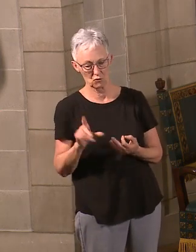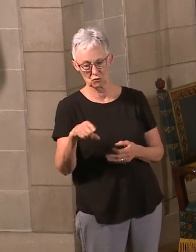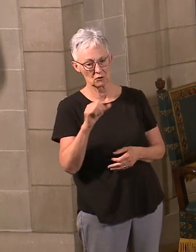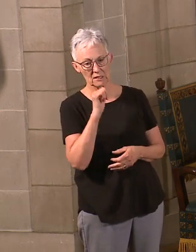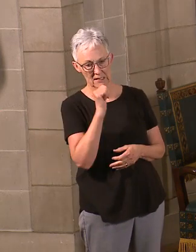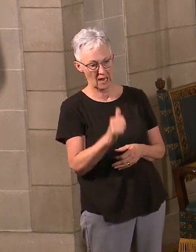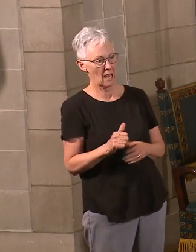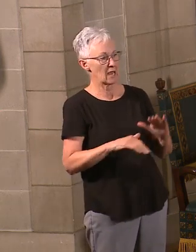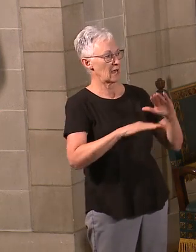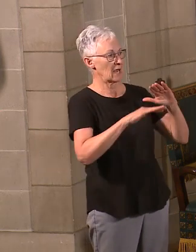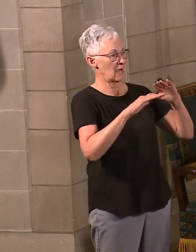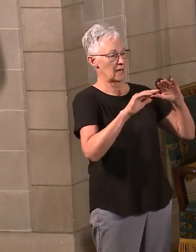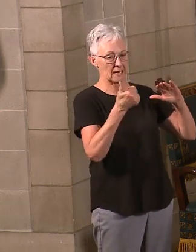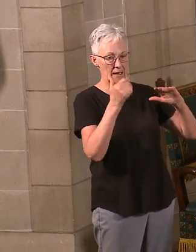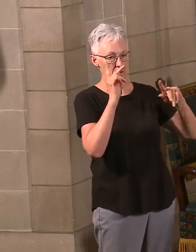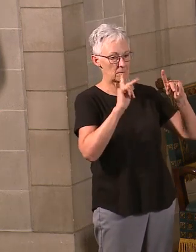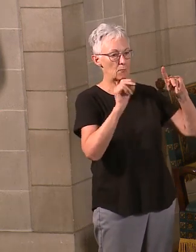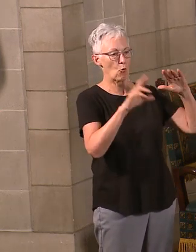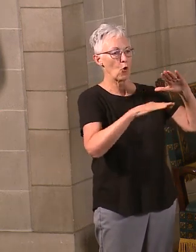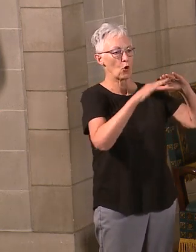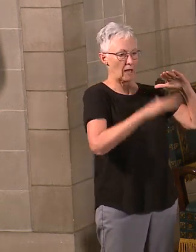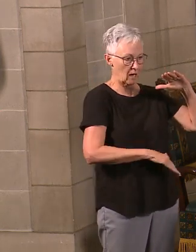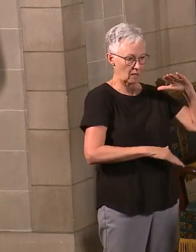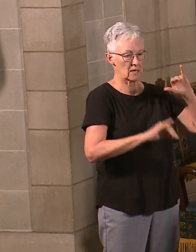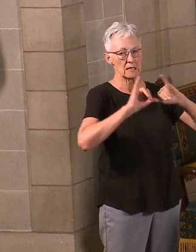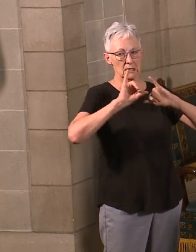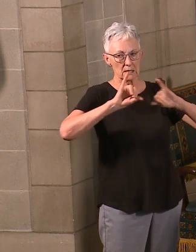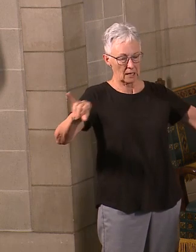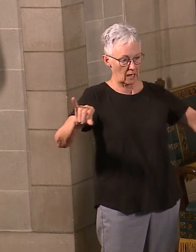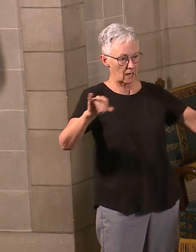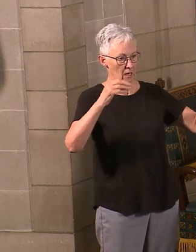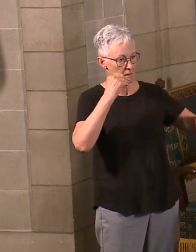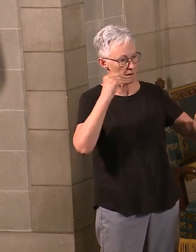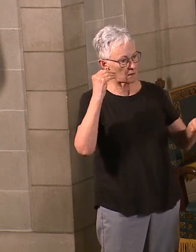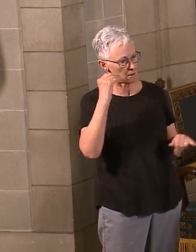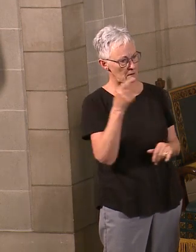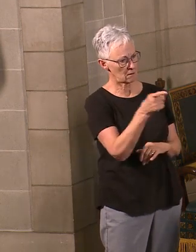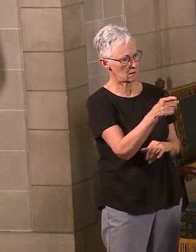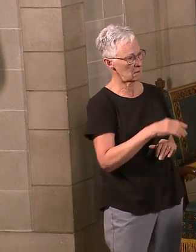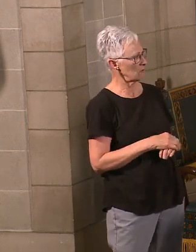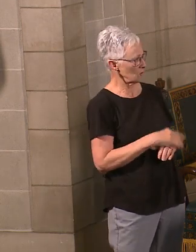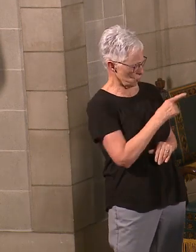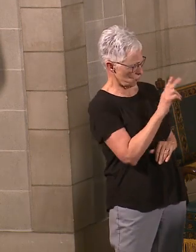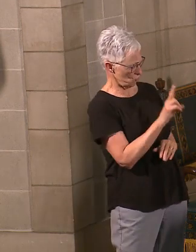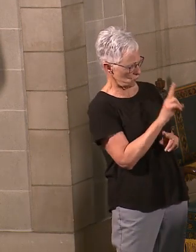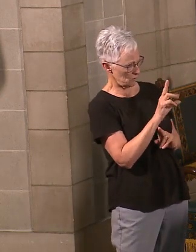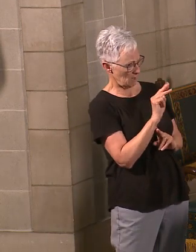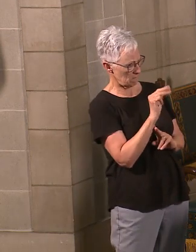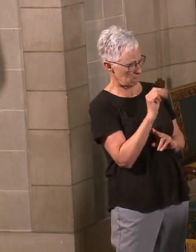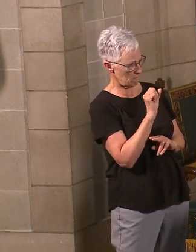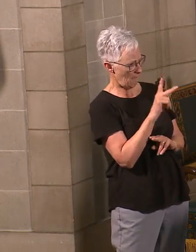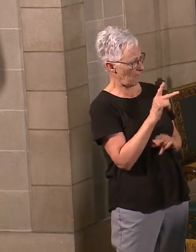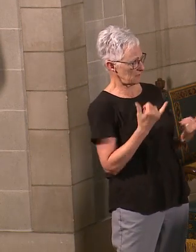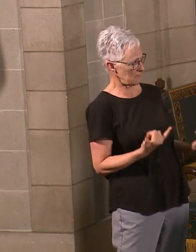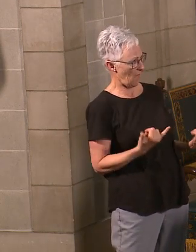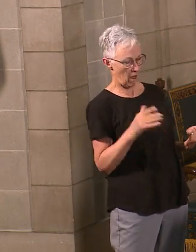encourage everybody, stay home, stay healthy, stay connected. Are you Great. using masks now? I know the mayor here has